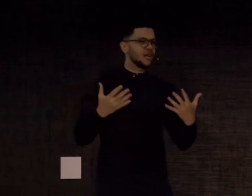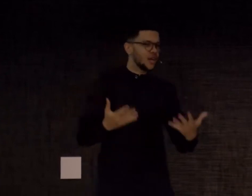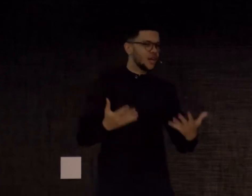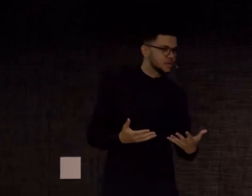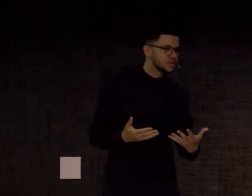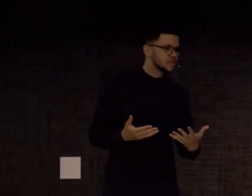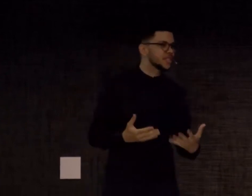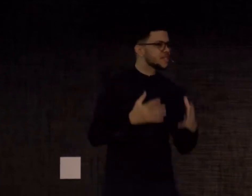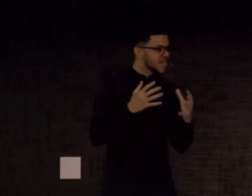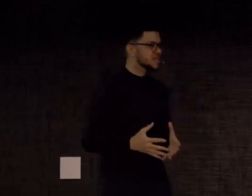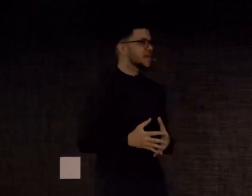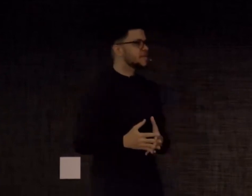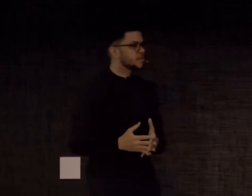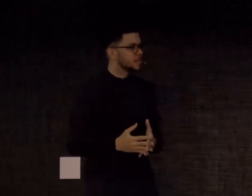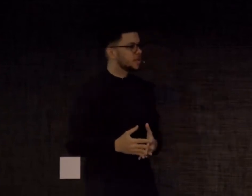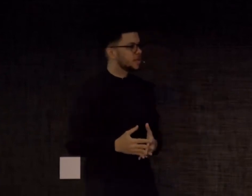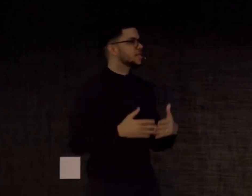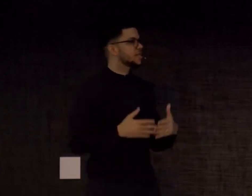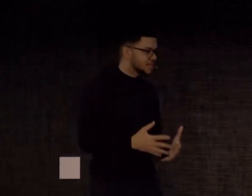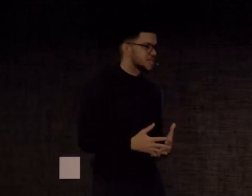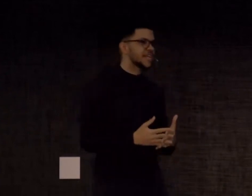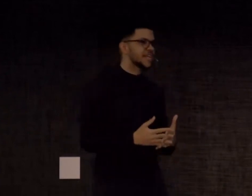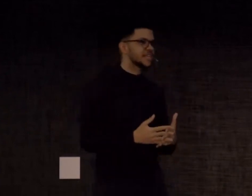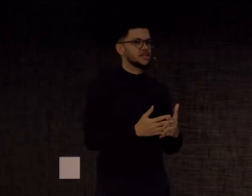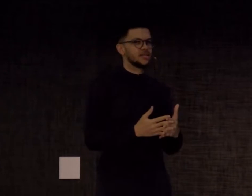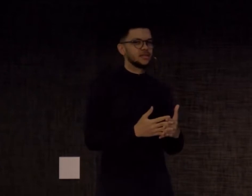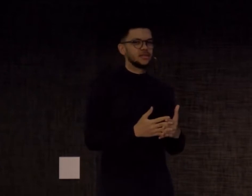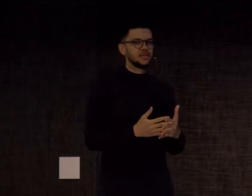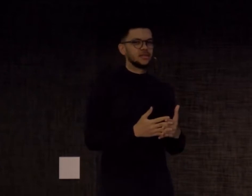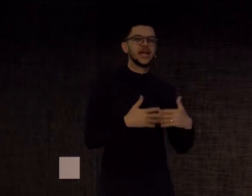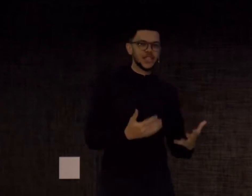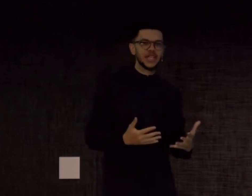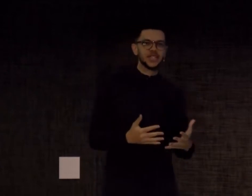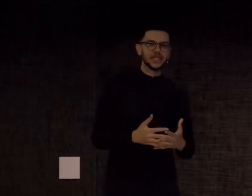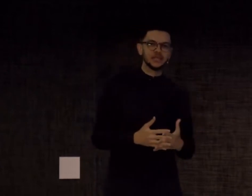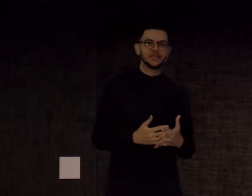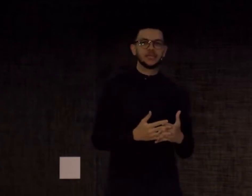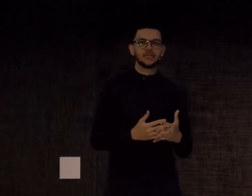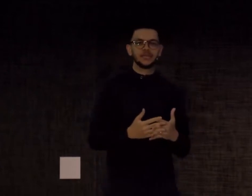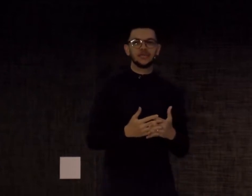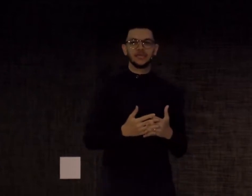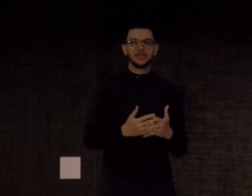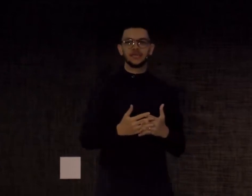can't learn. It stays the same. It stays static. It's unchanging.